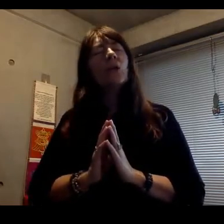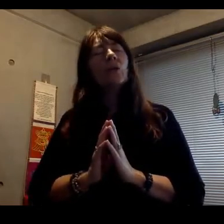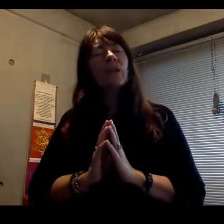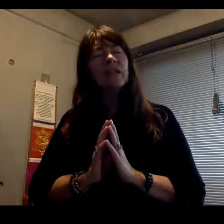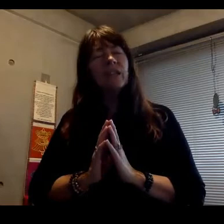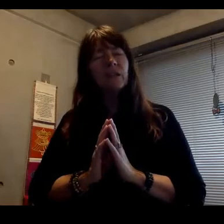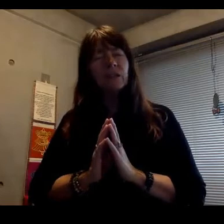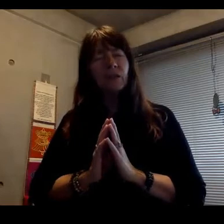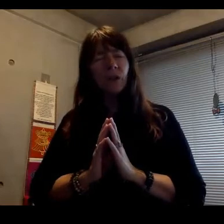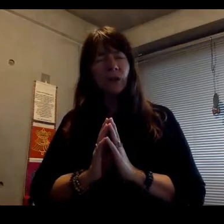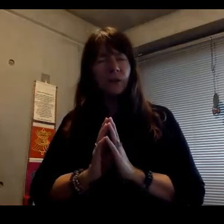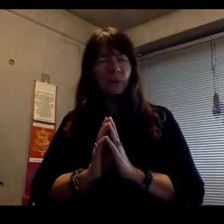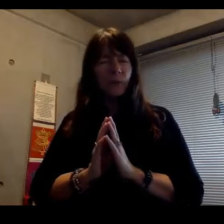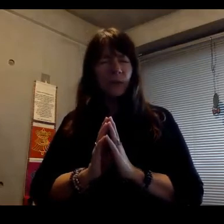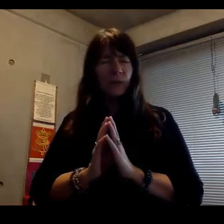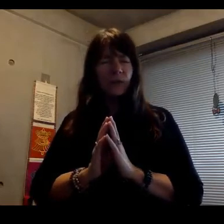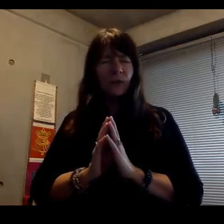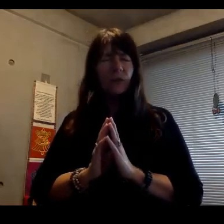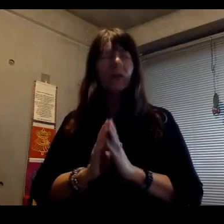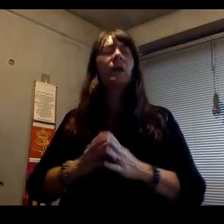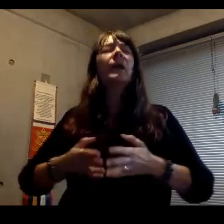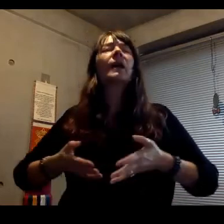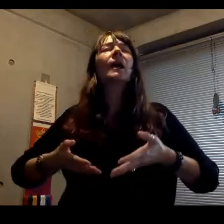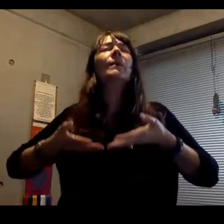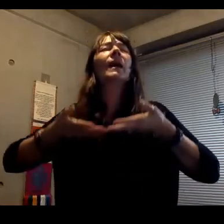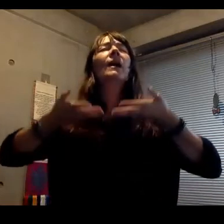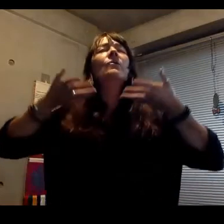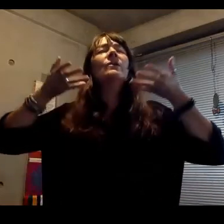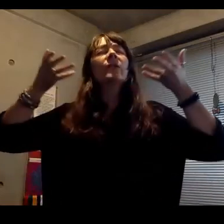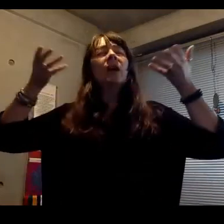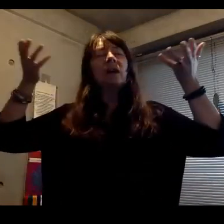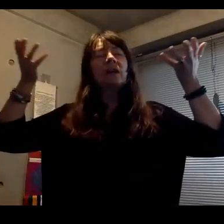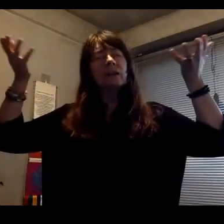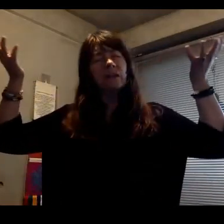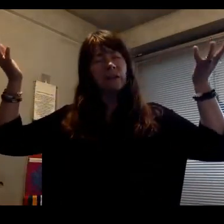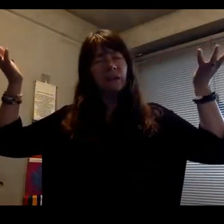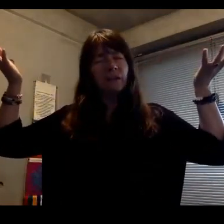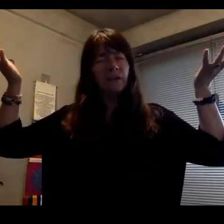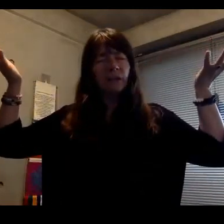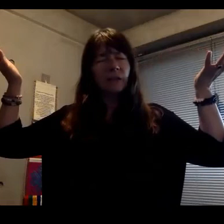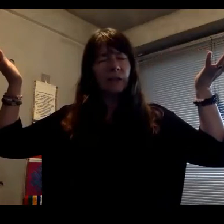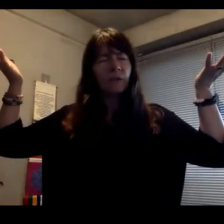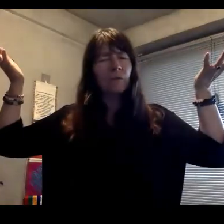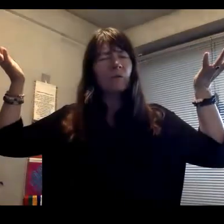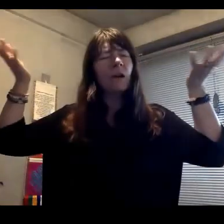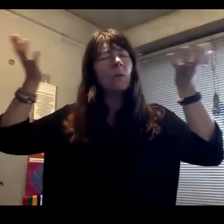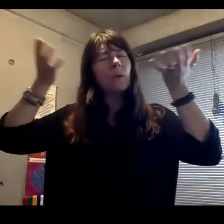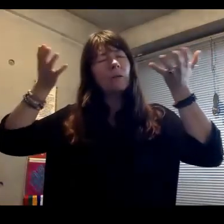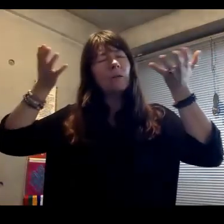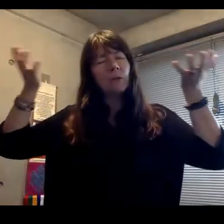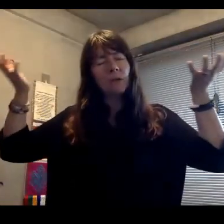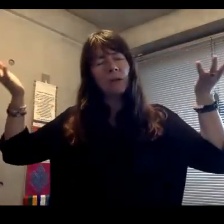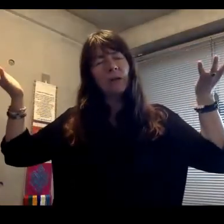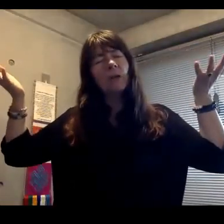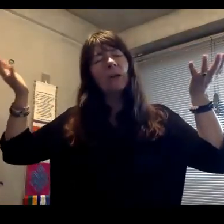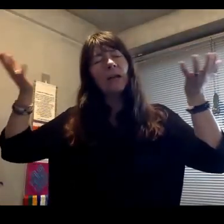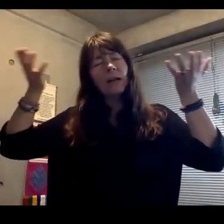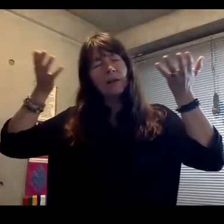Letting go of ideas, thoughts, opinions, and coming out of that and settling far above